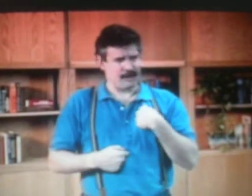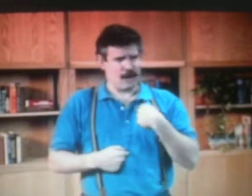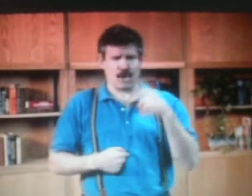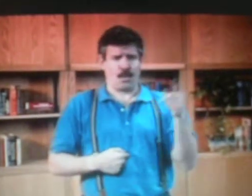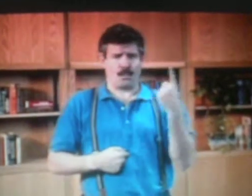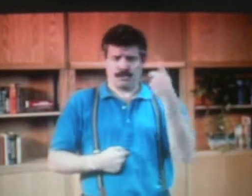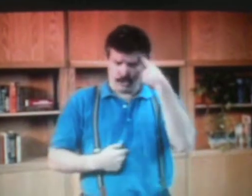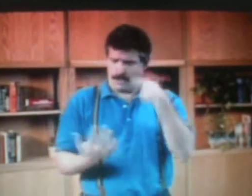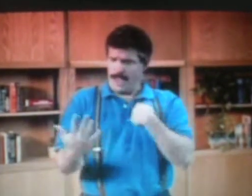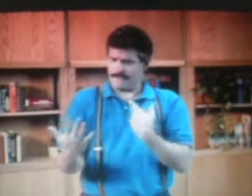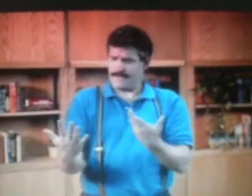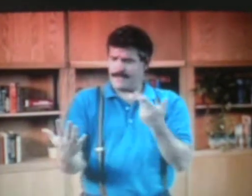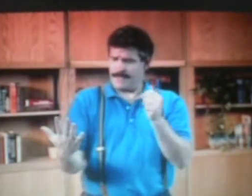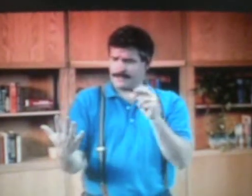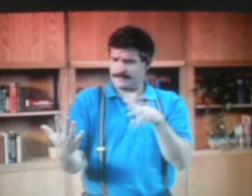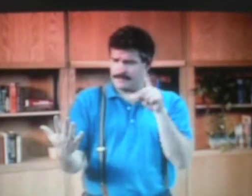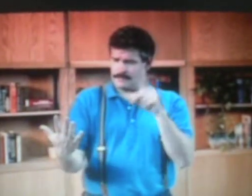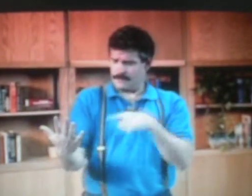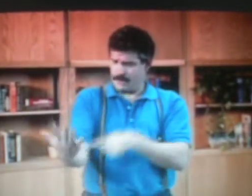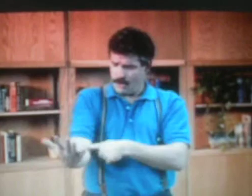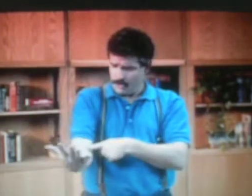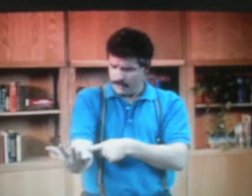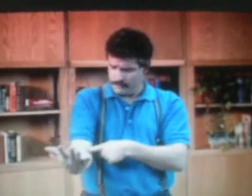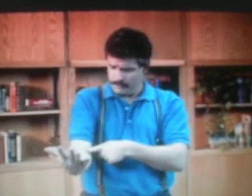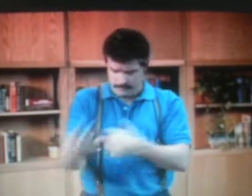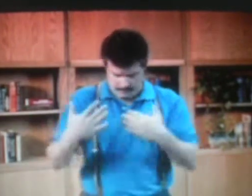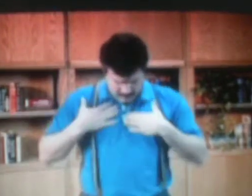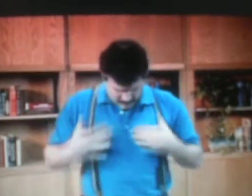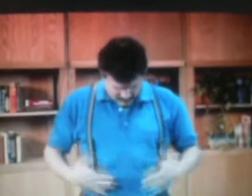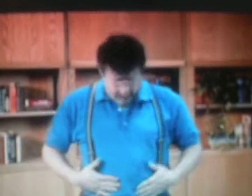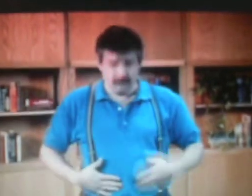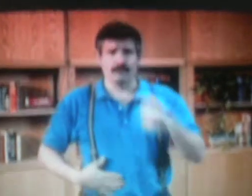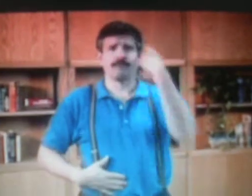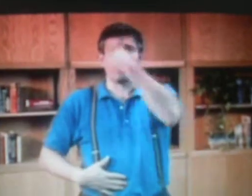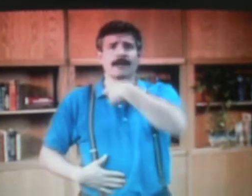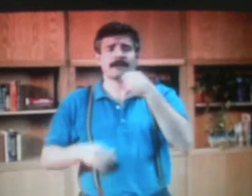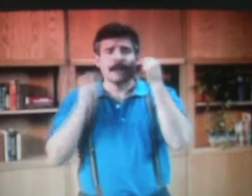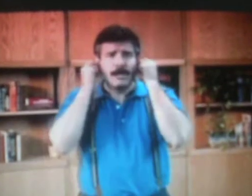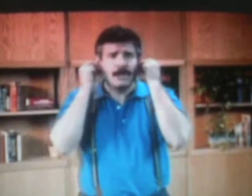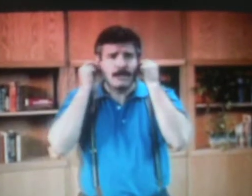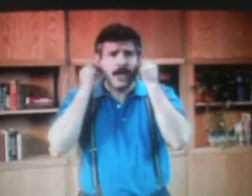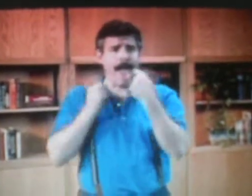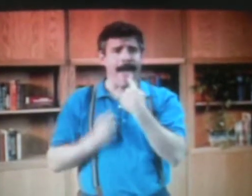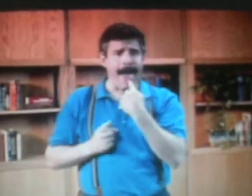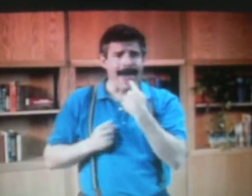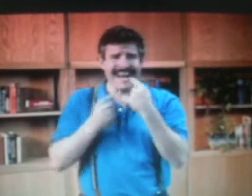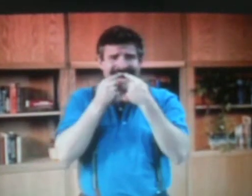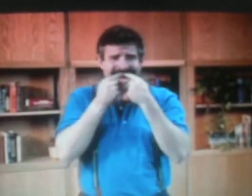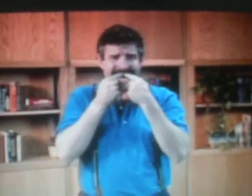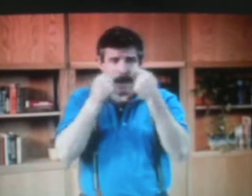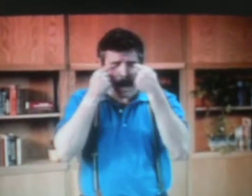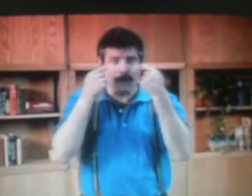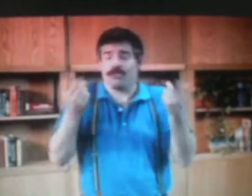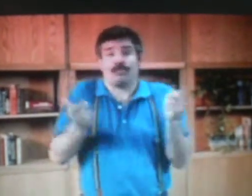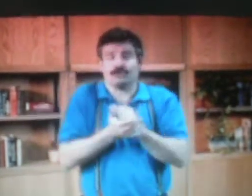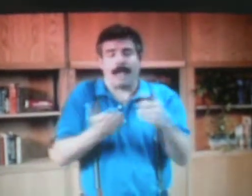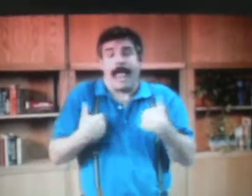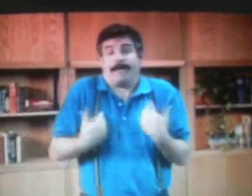I didn't realize I was born deaf. I had my hands, my arms, my face, my ears, my tongue, my